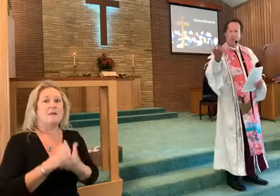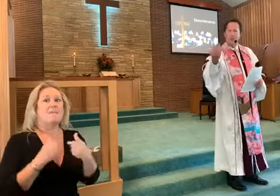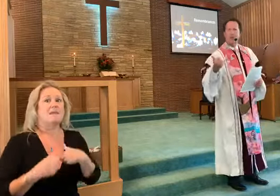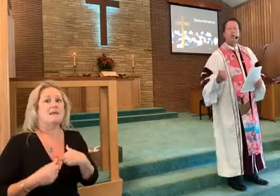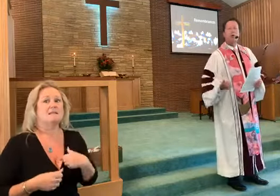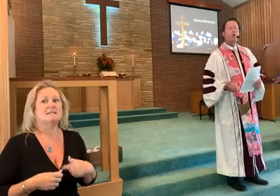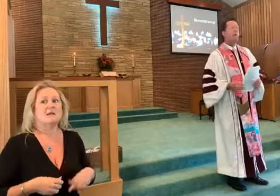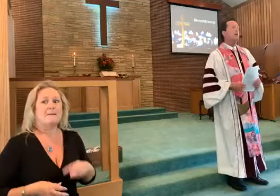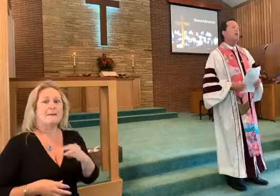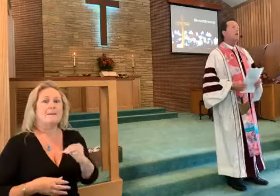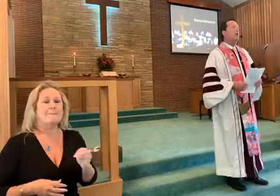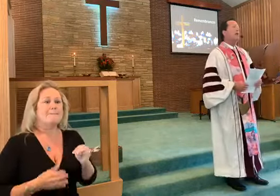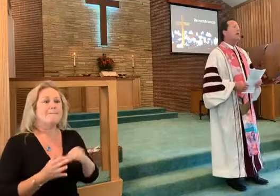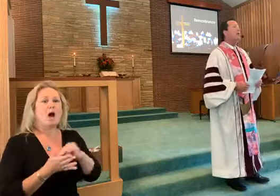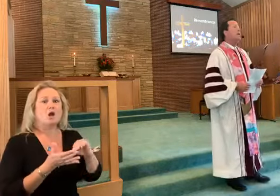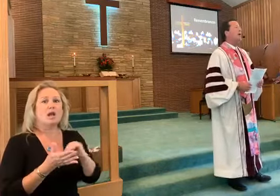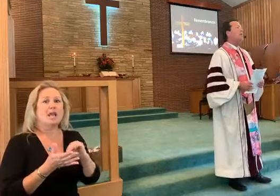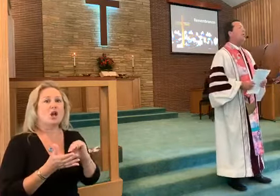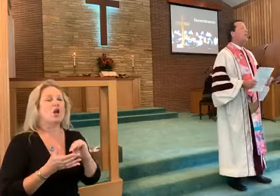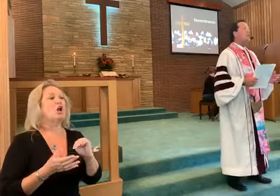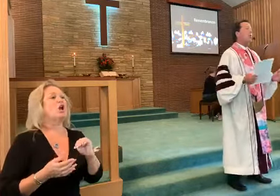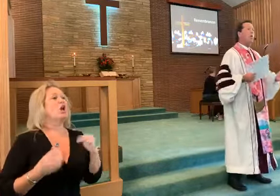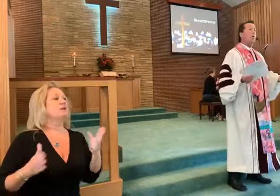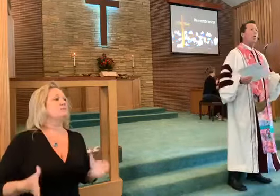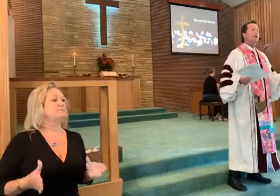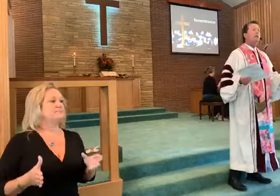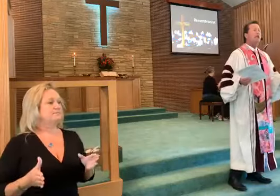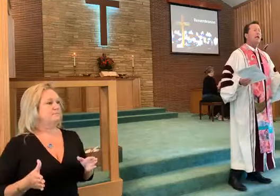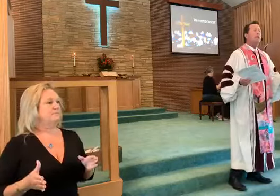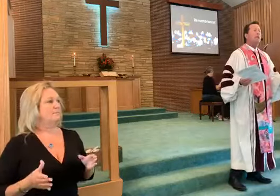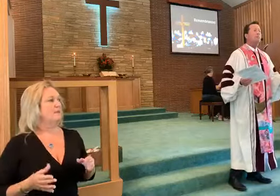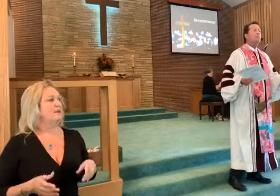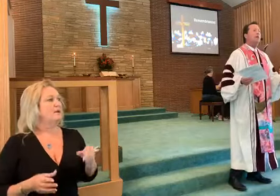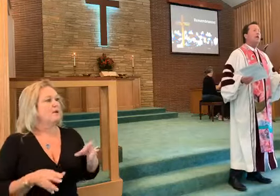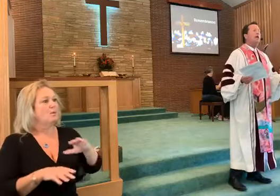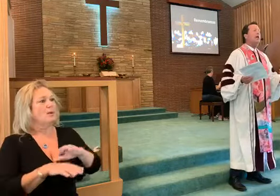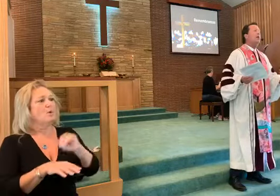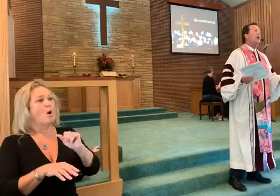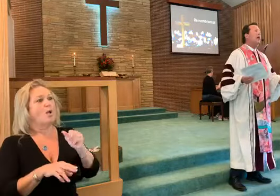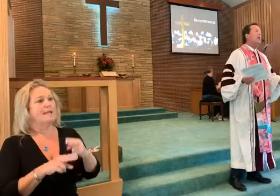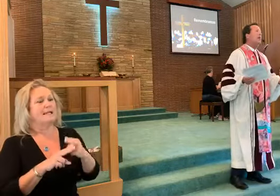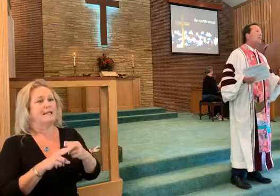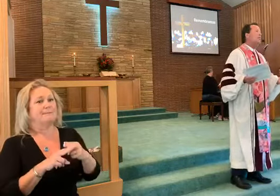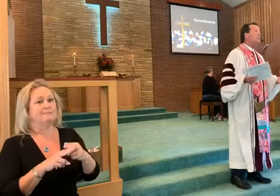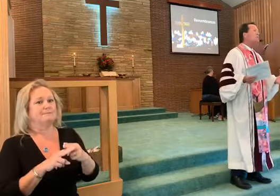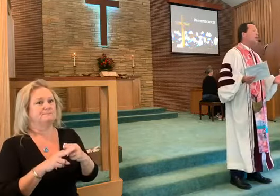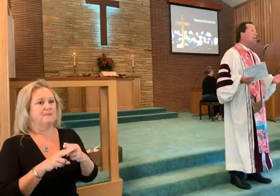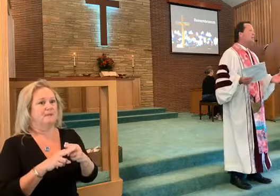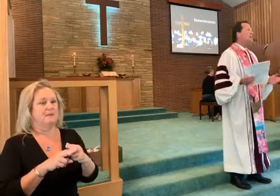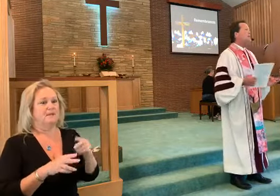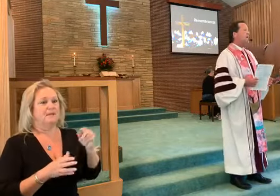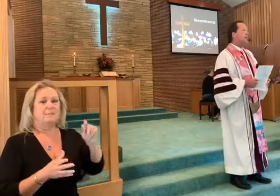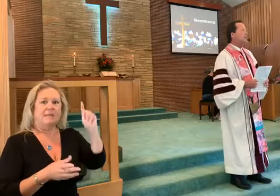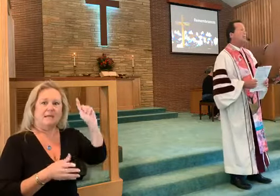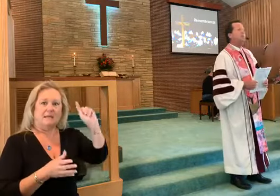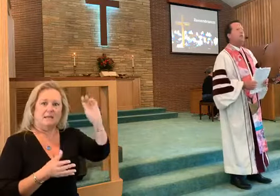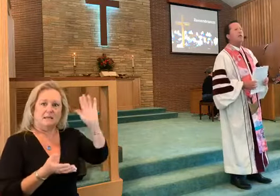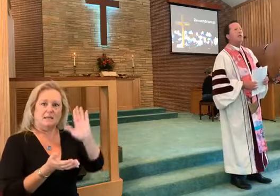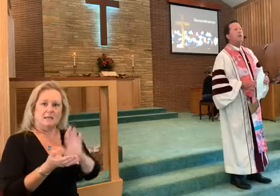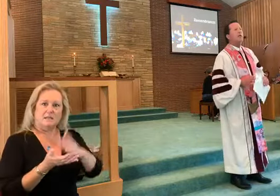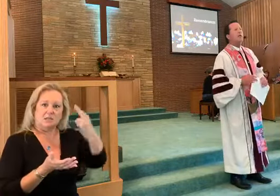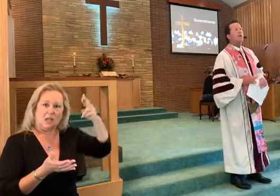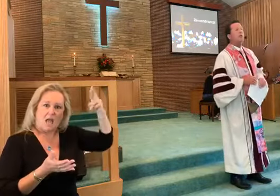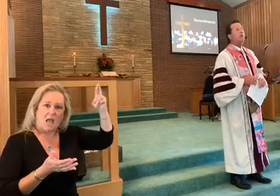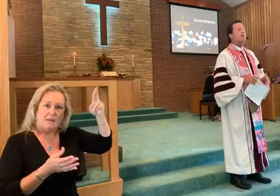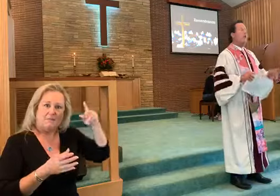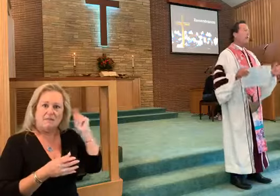moderator. Come on up. And we will call each name, and there will be a chime sounded.